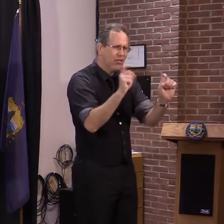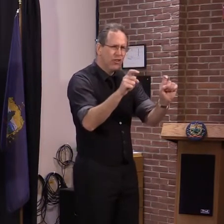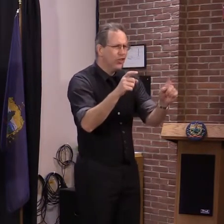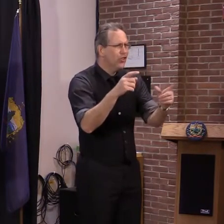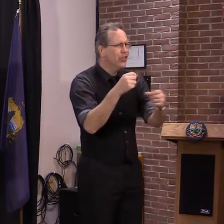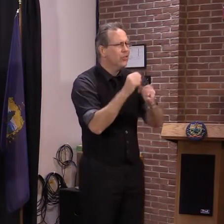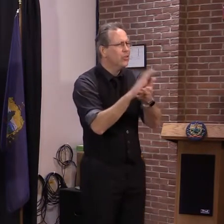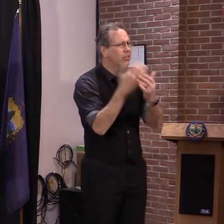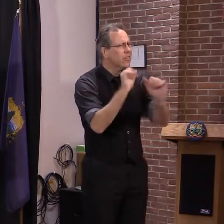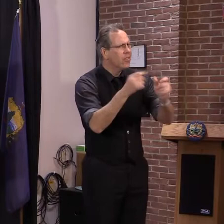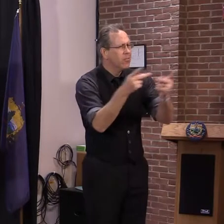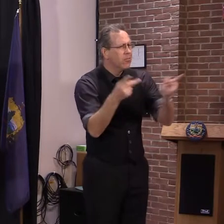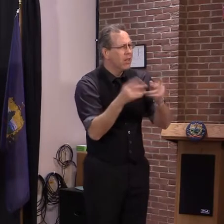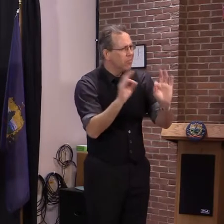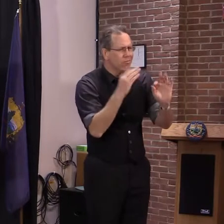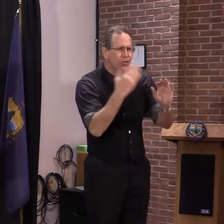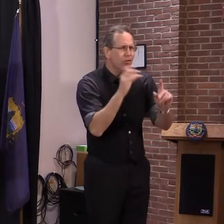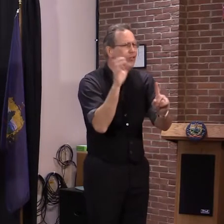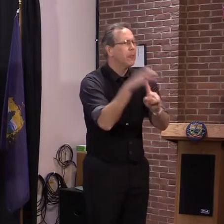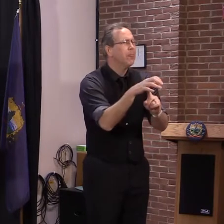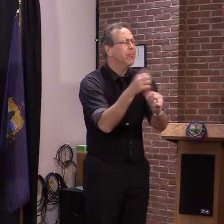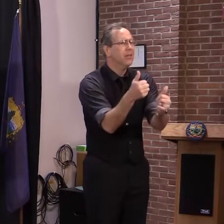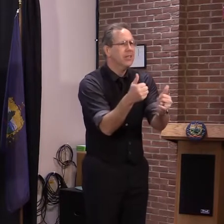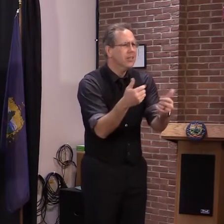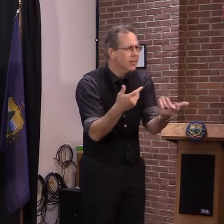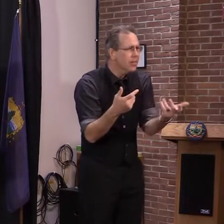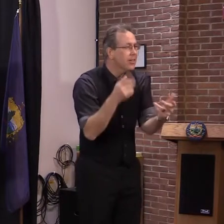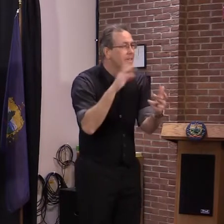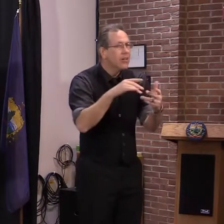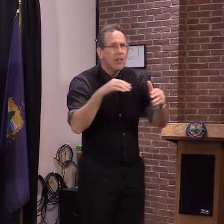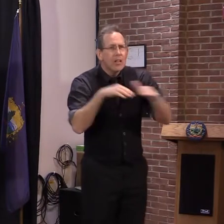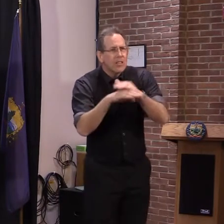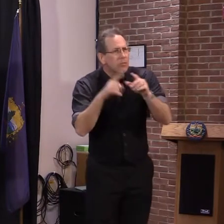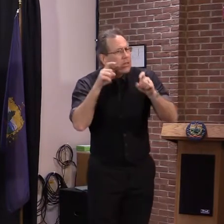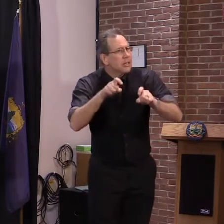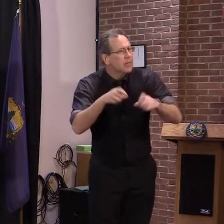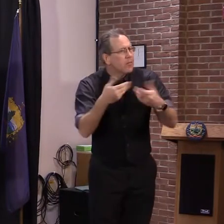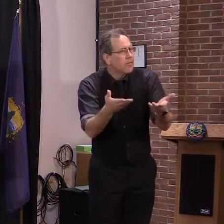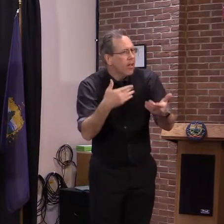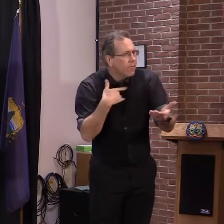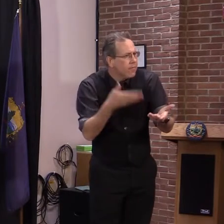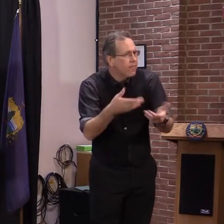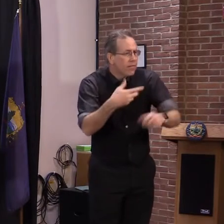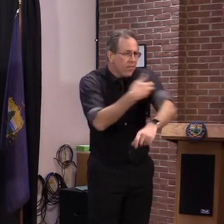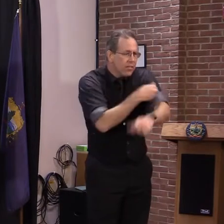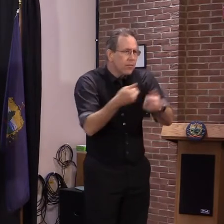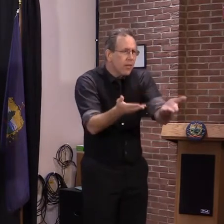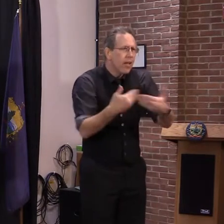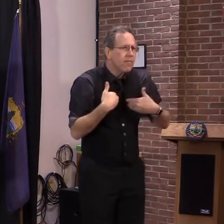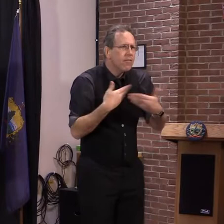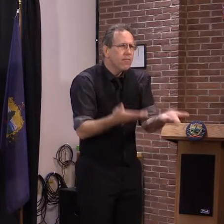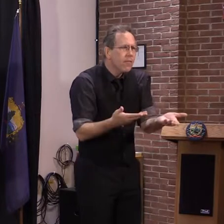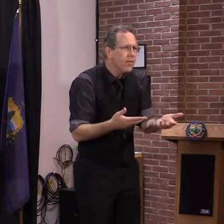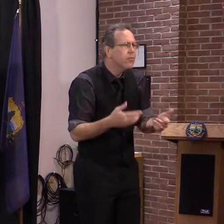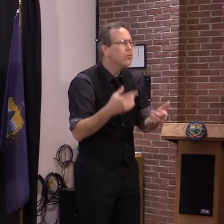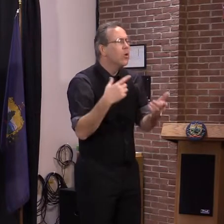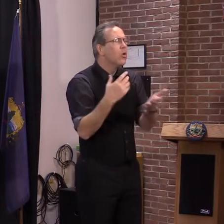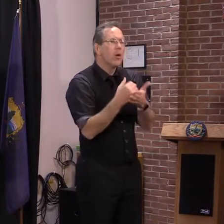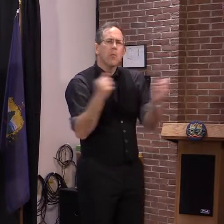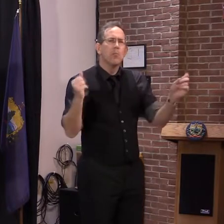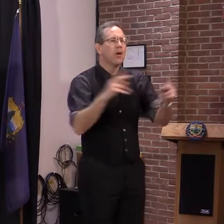high vaccination rates and robust access to testing. We do need to get our students in our schools back to normal as soon as